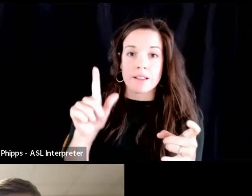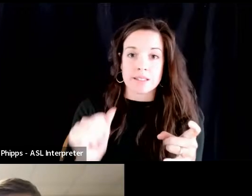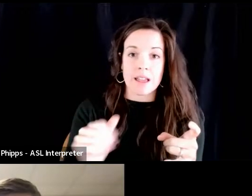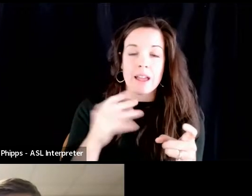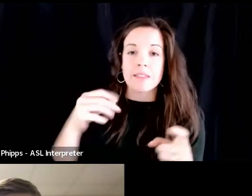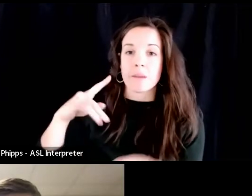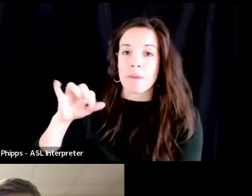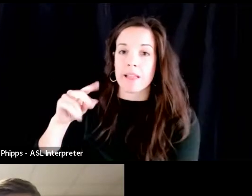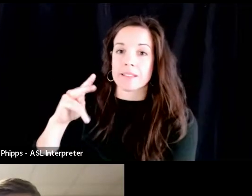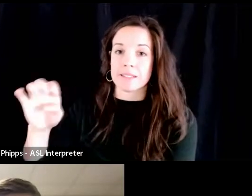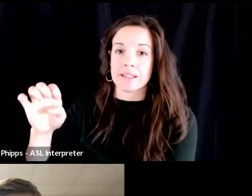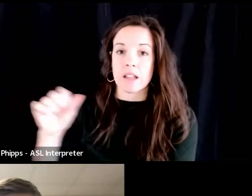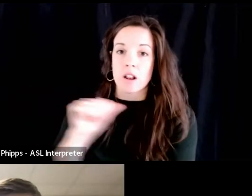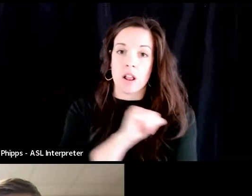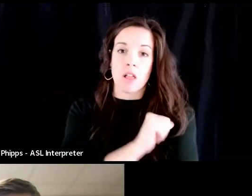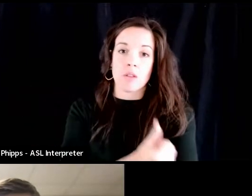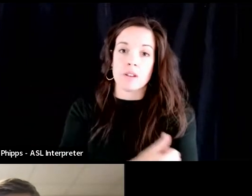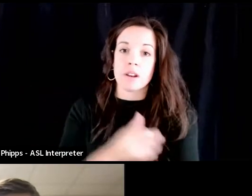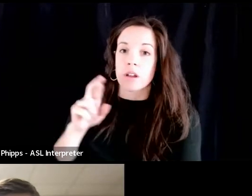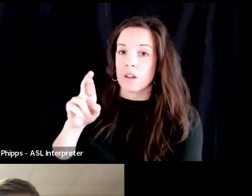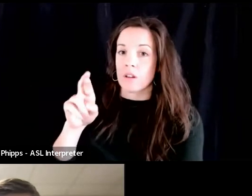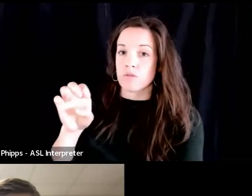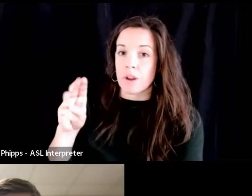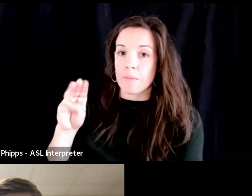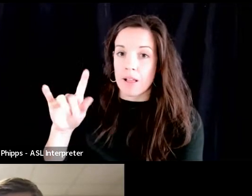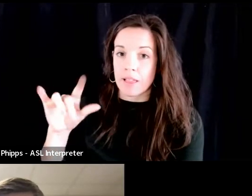Authority in Ramallah